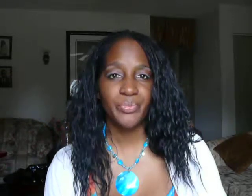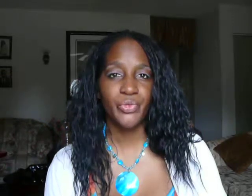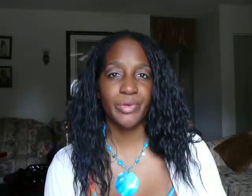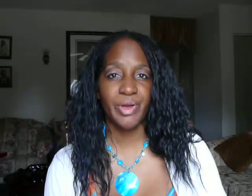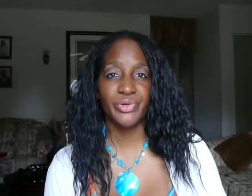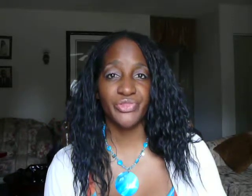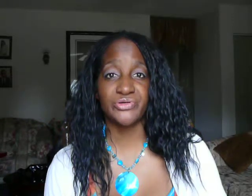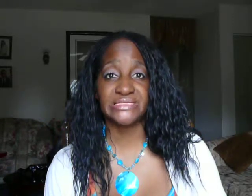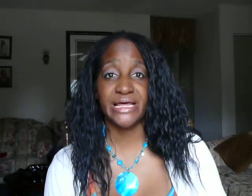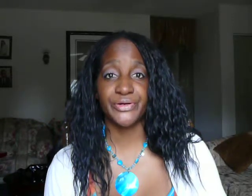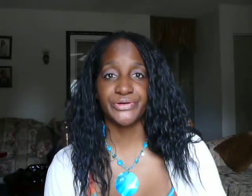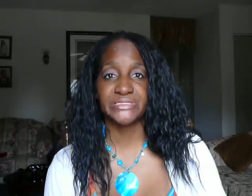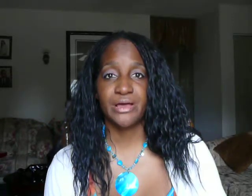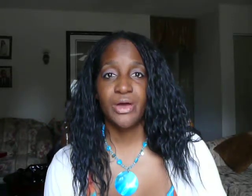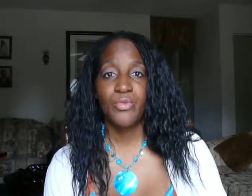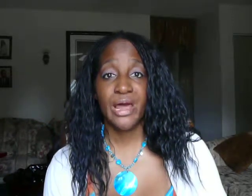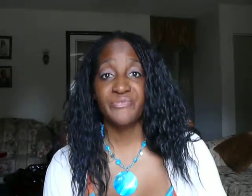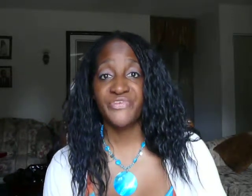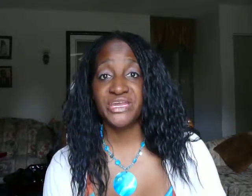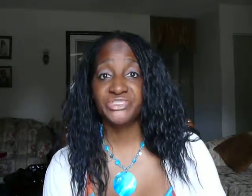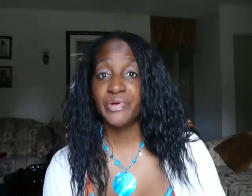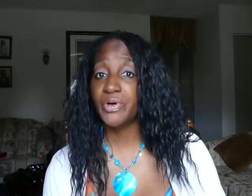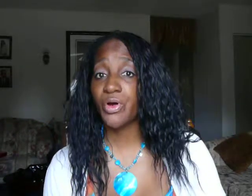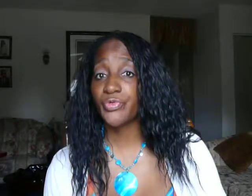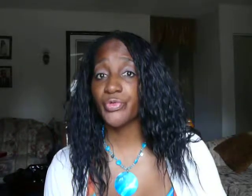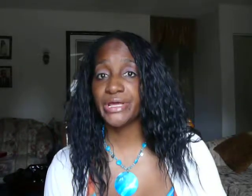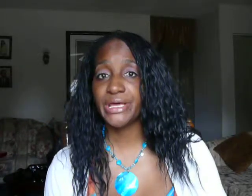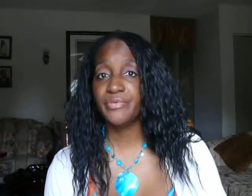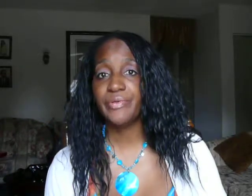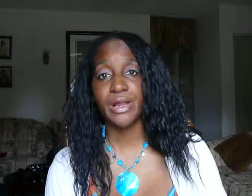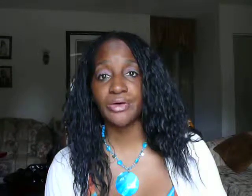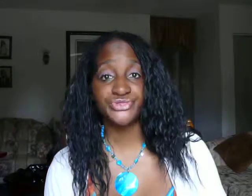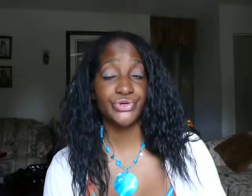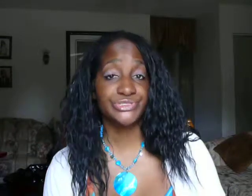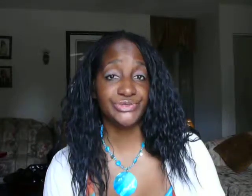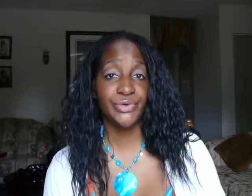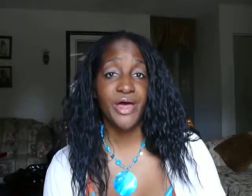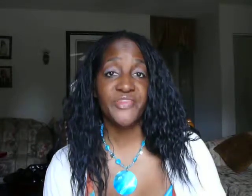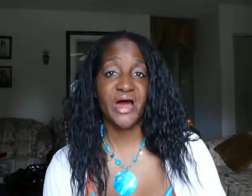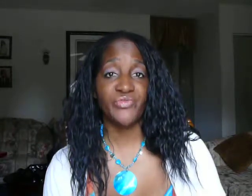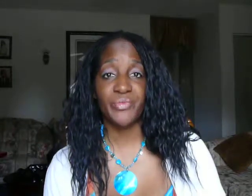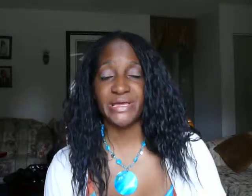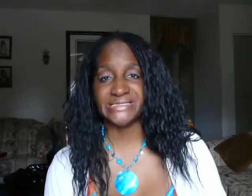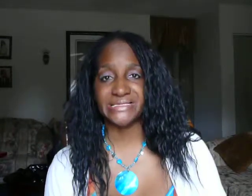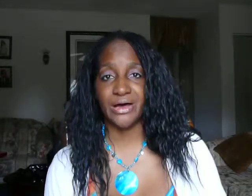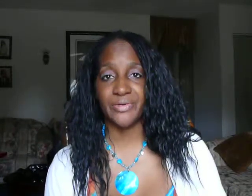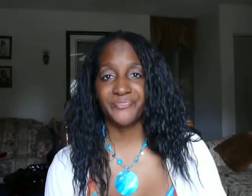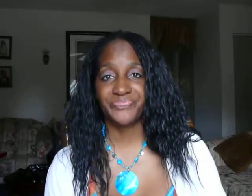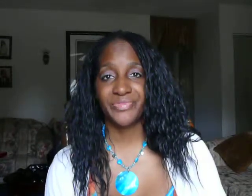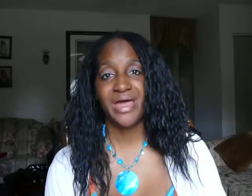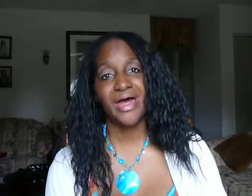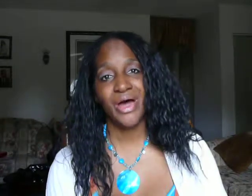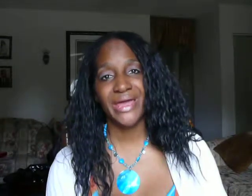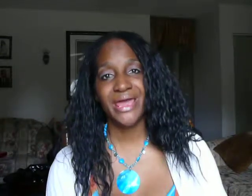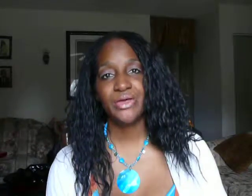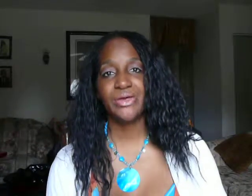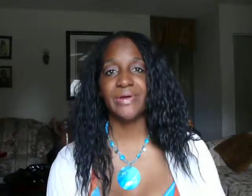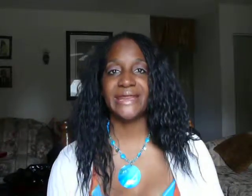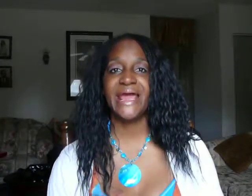you remember those letters. When I'm finished, we will go through it again. We will also do the alphabet some. Okay, you ready?